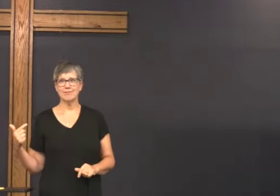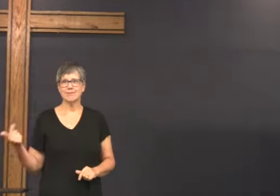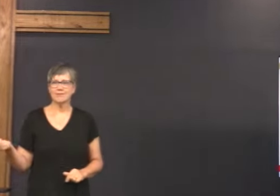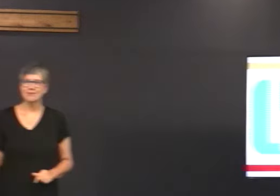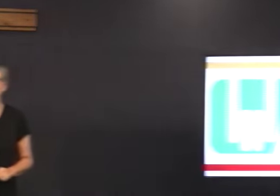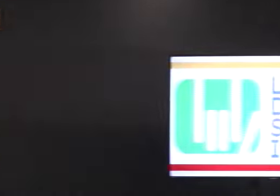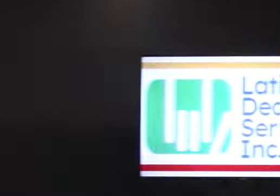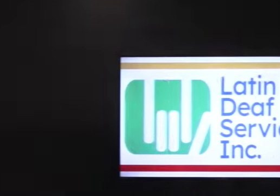challenge.